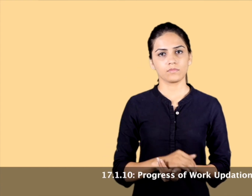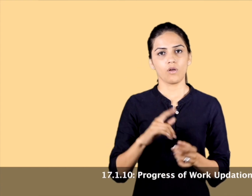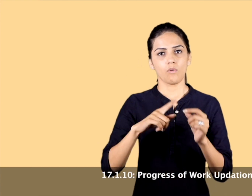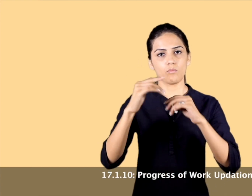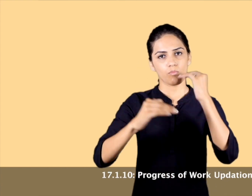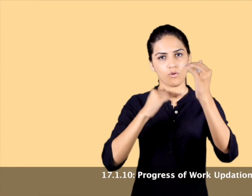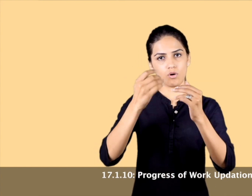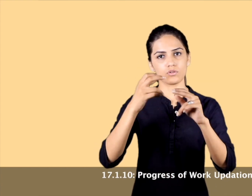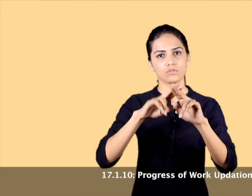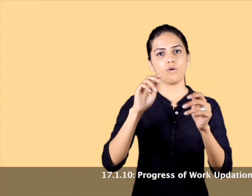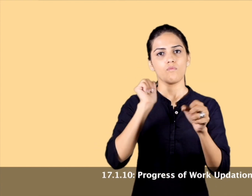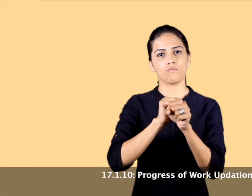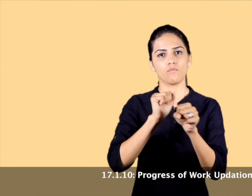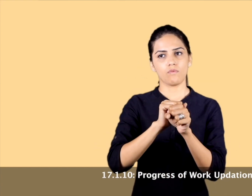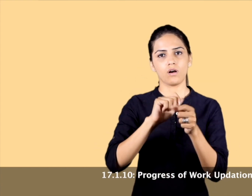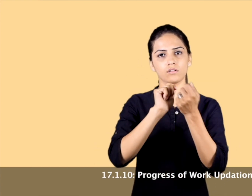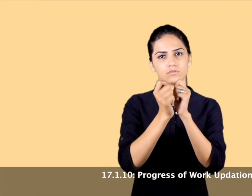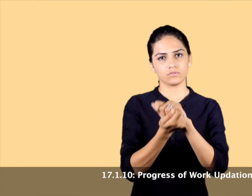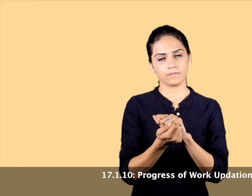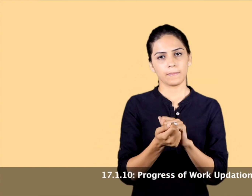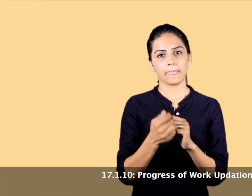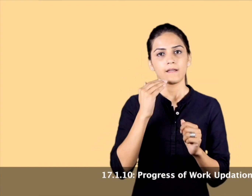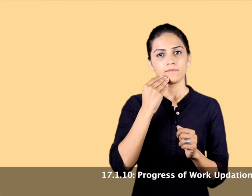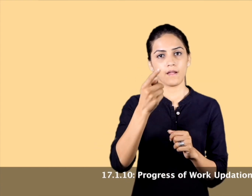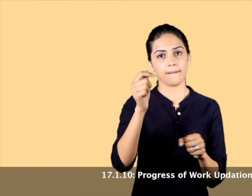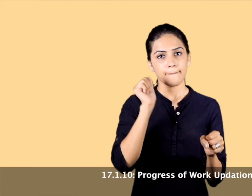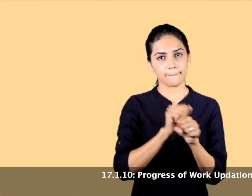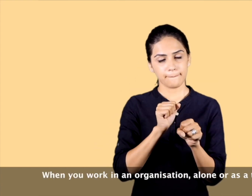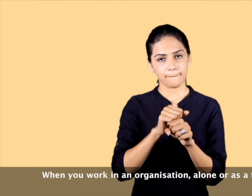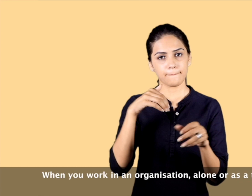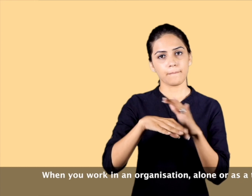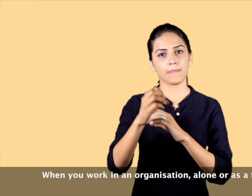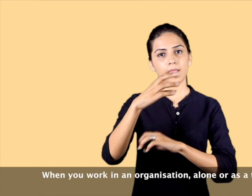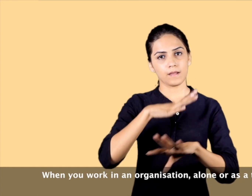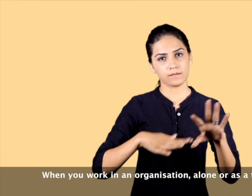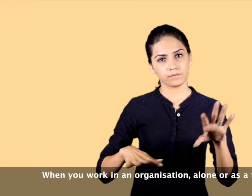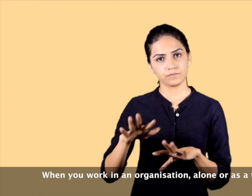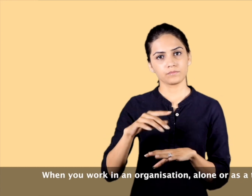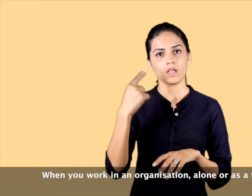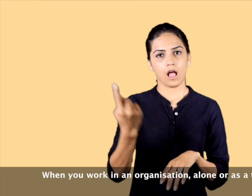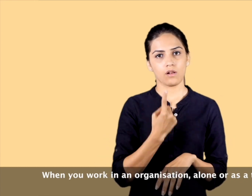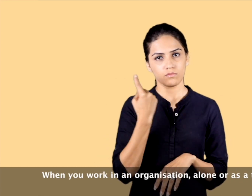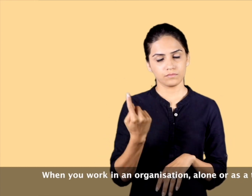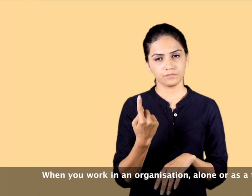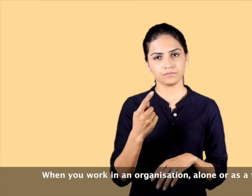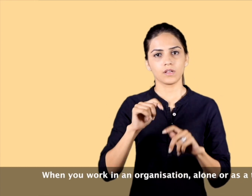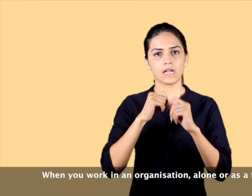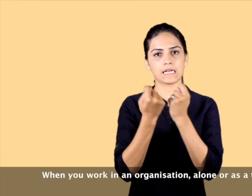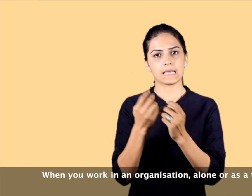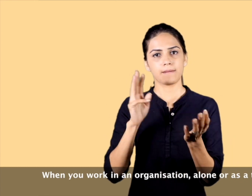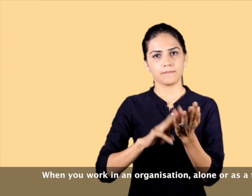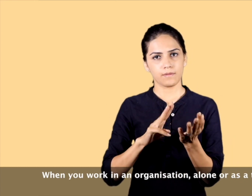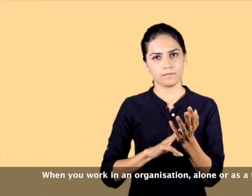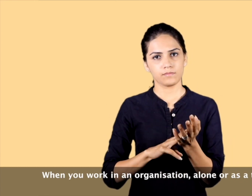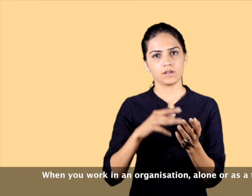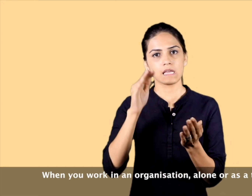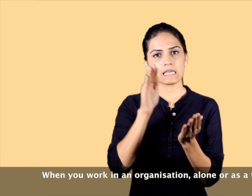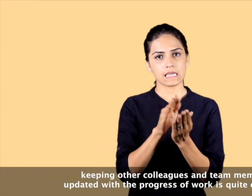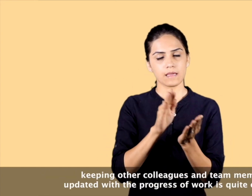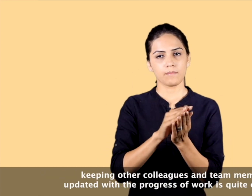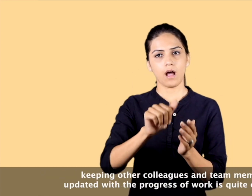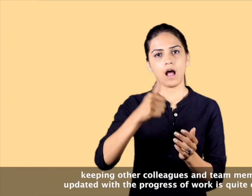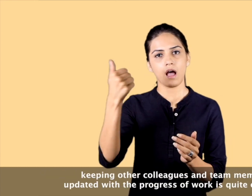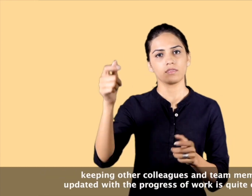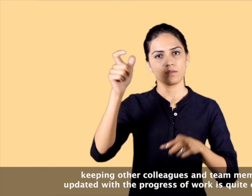17.1.10 Progress of Work Updation. When you work in an organization alone or as a team